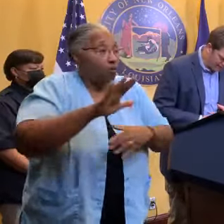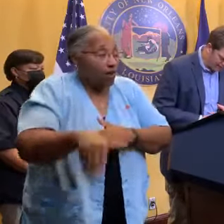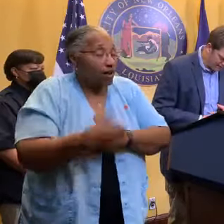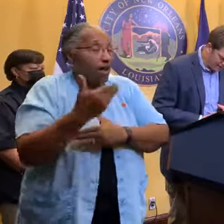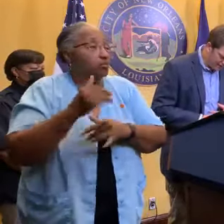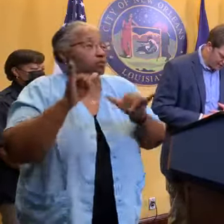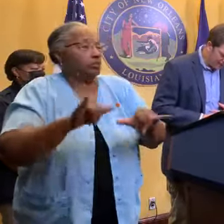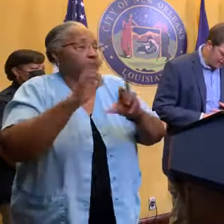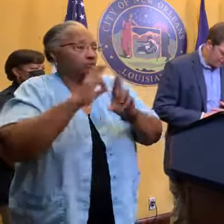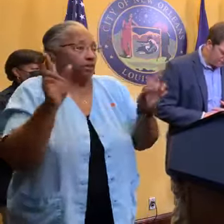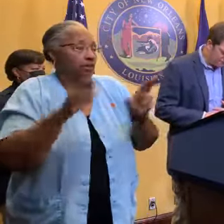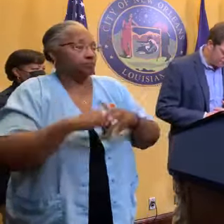We have